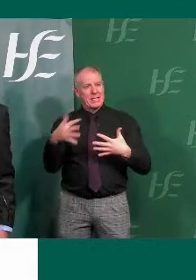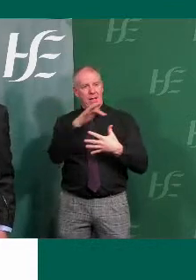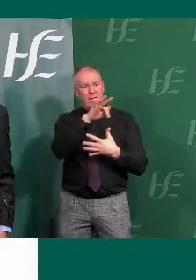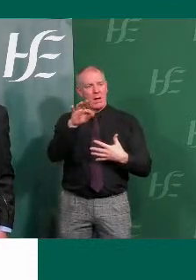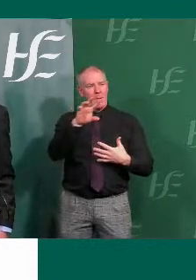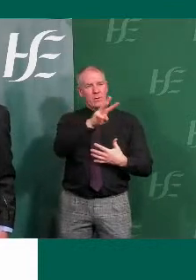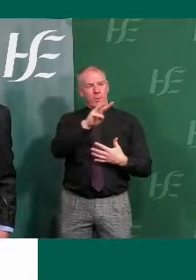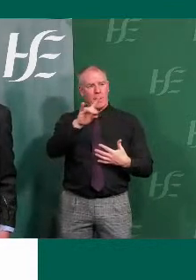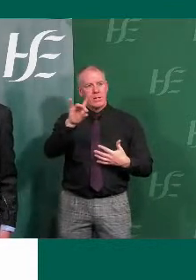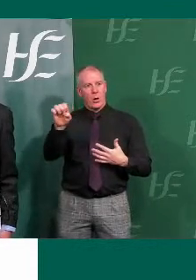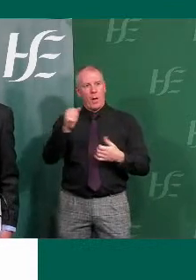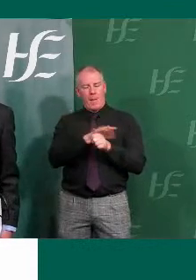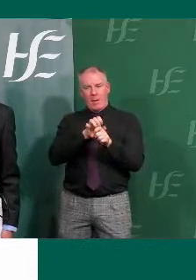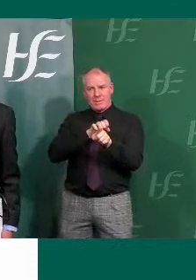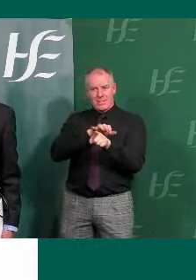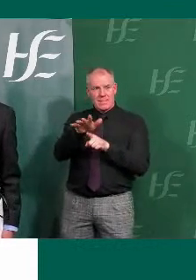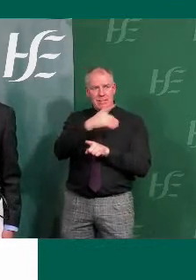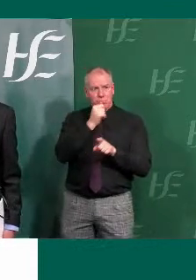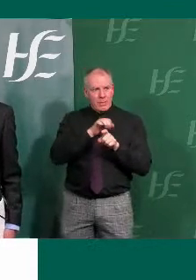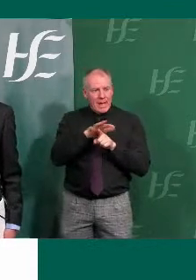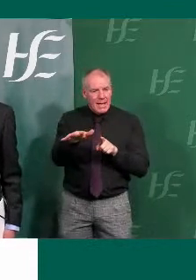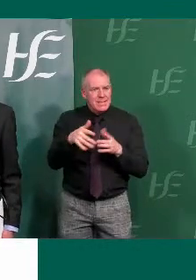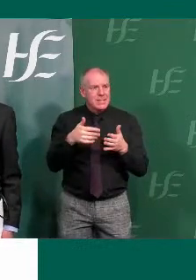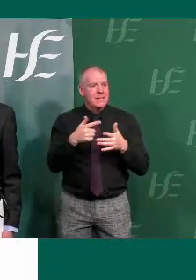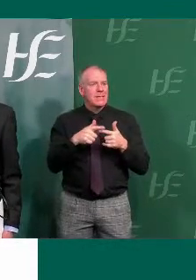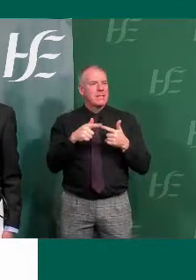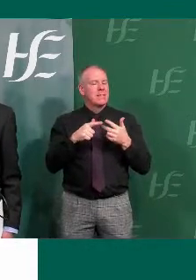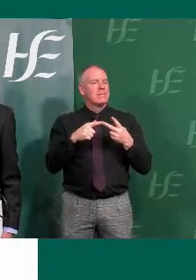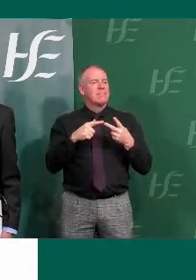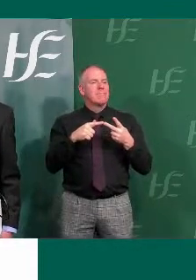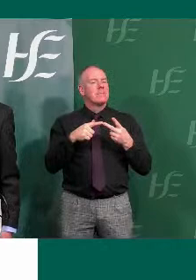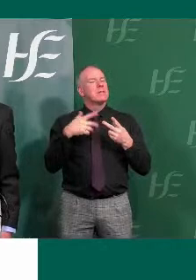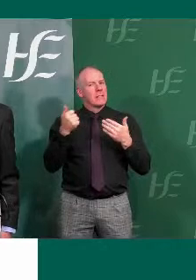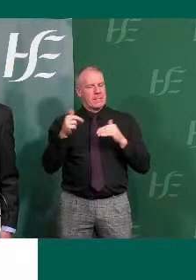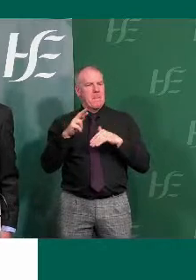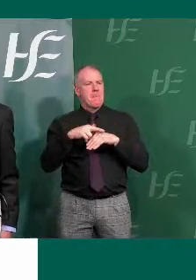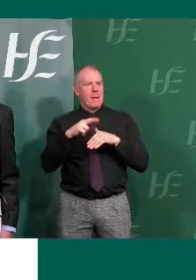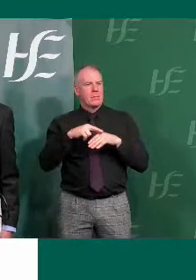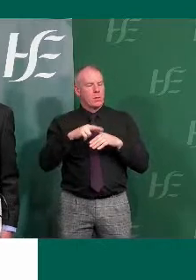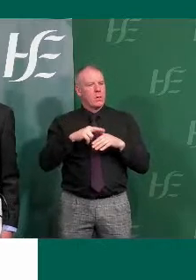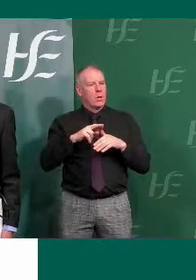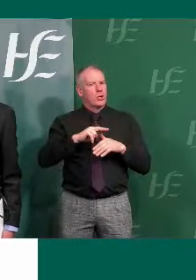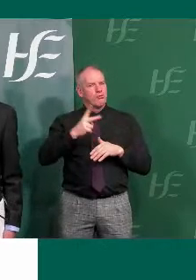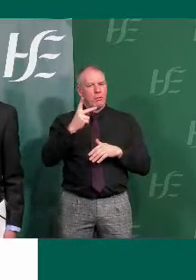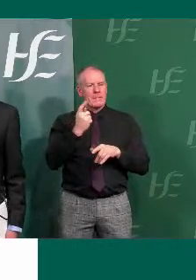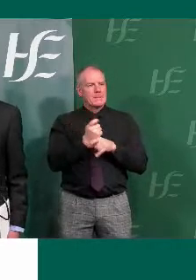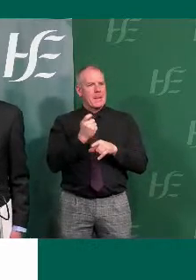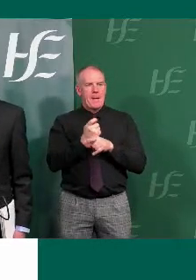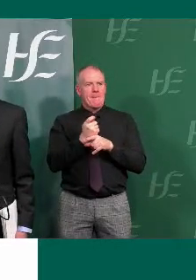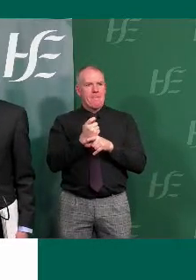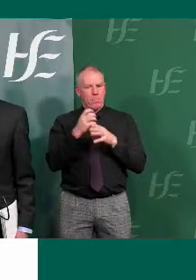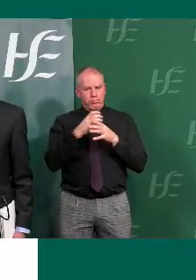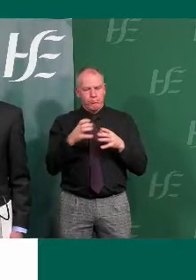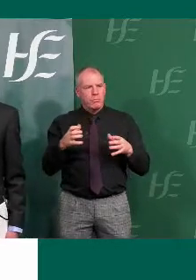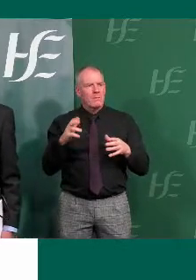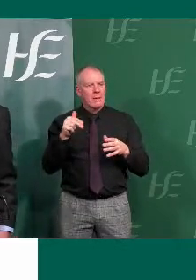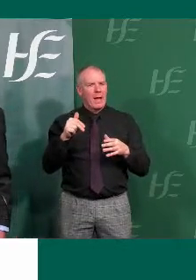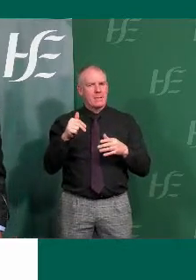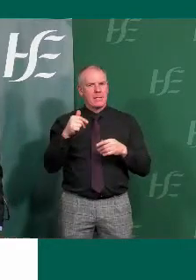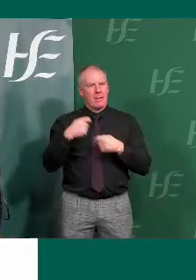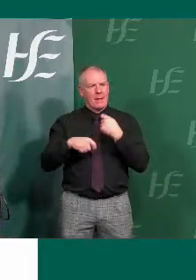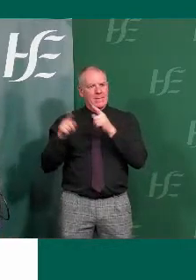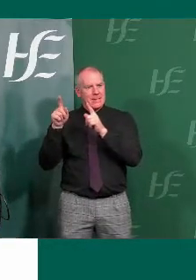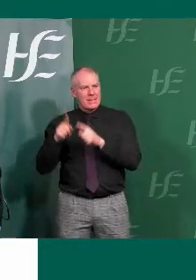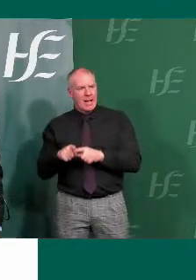impact of transmissibility. Substantial evidence is a big growth advantage over Delta, doubling time 2 to 3 days. Increasing data from here,